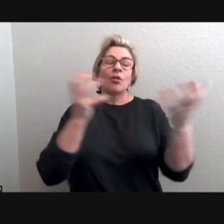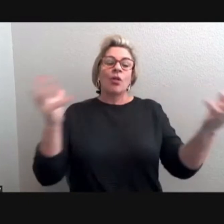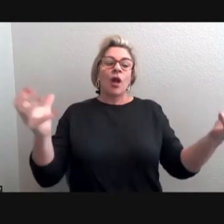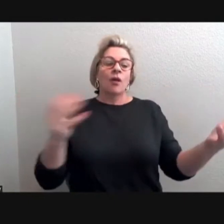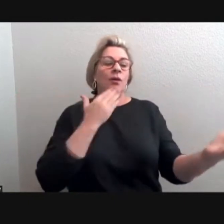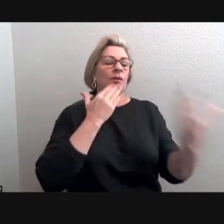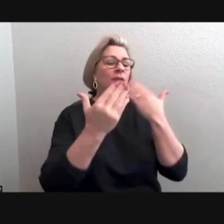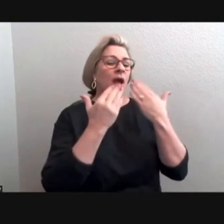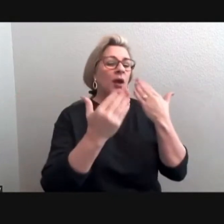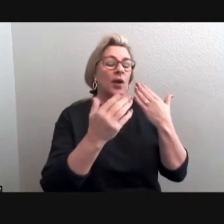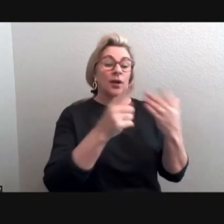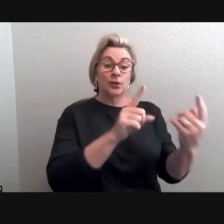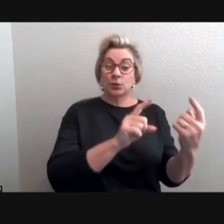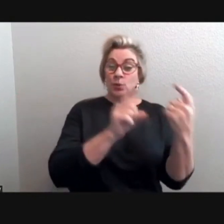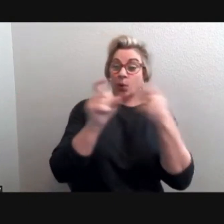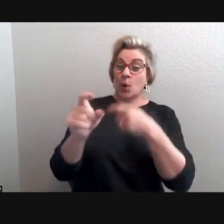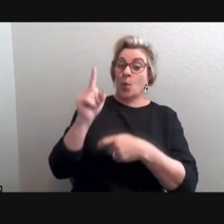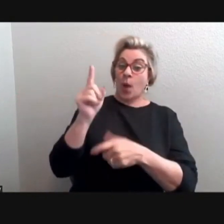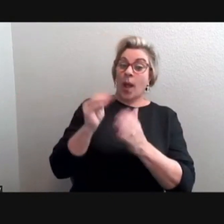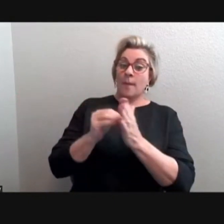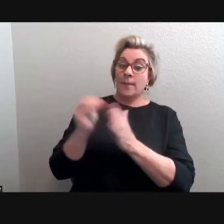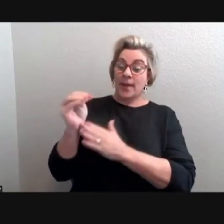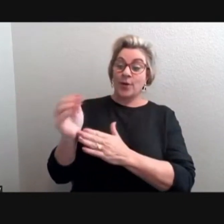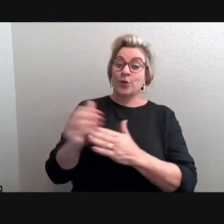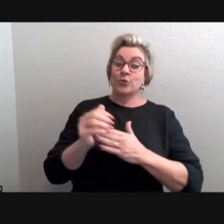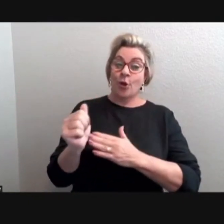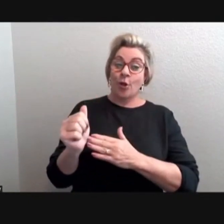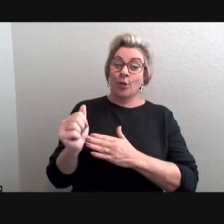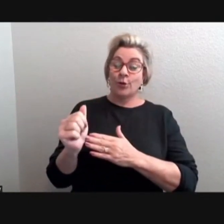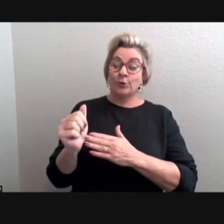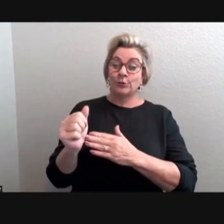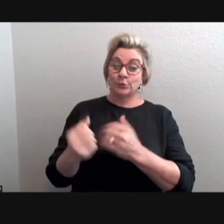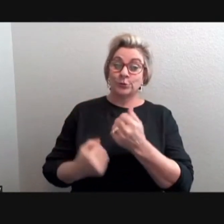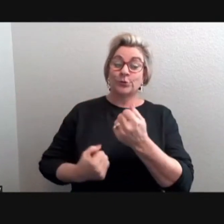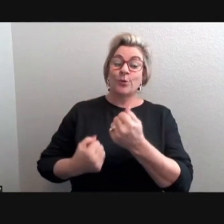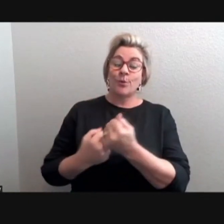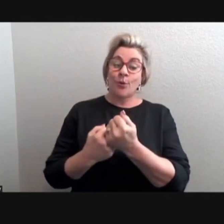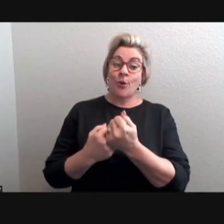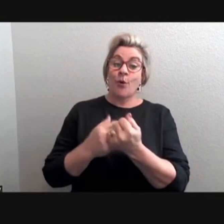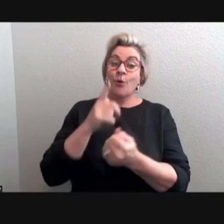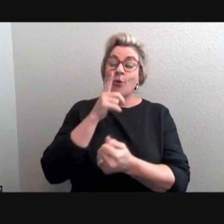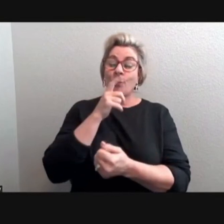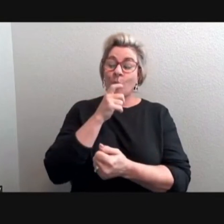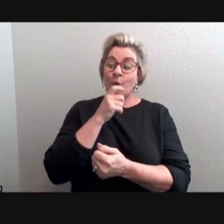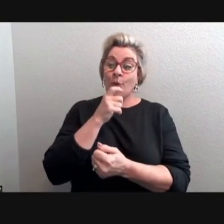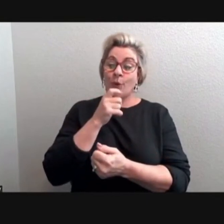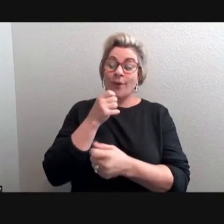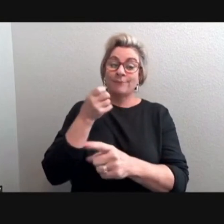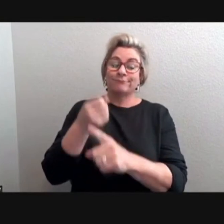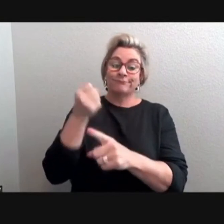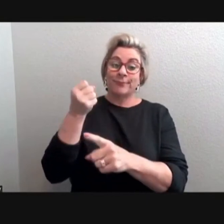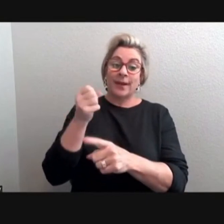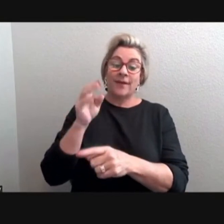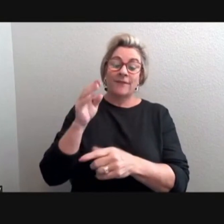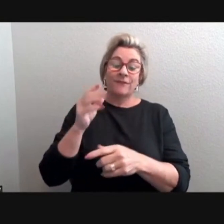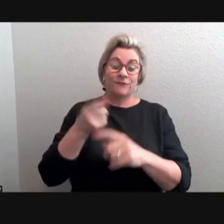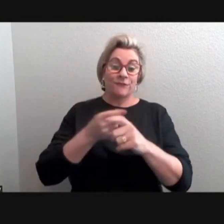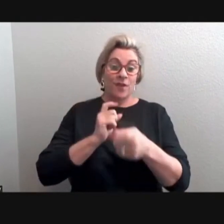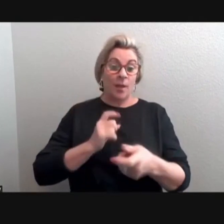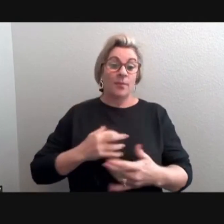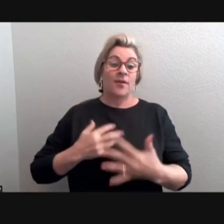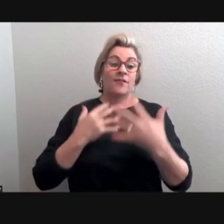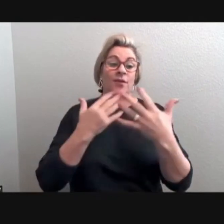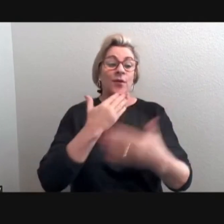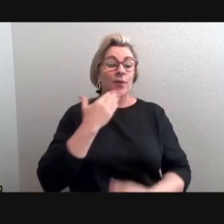for a $1 million donation to support the victims of the Marshall Fire. Thank you, Ball Aerospace. Thank you,